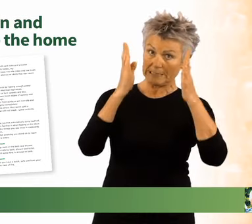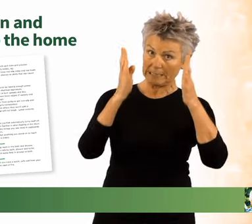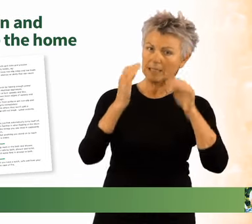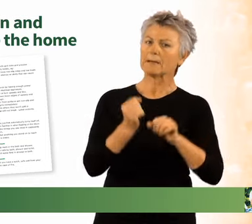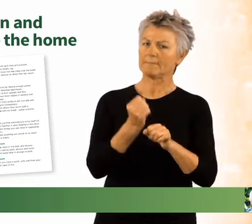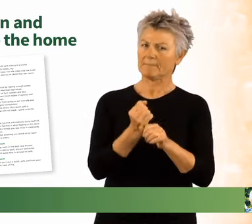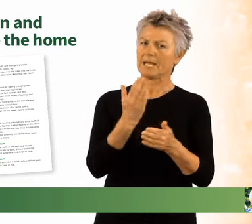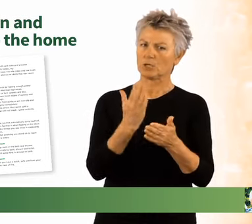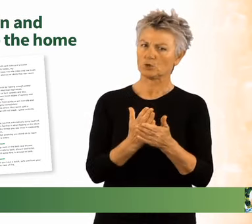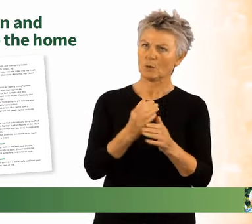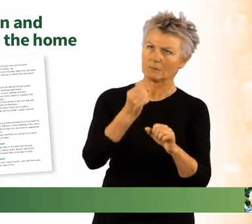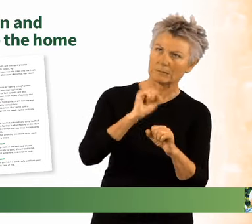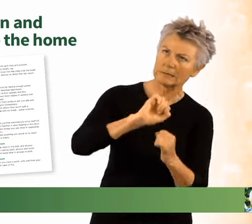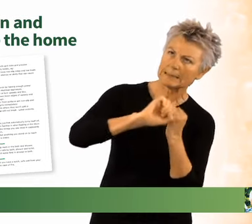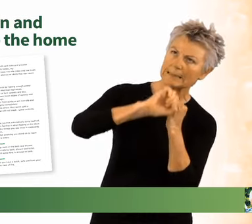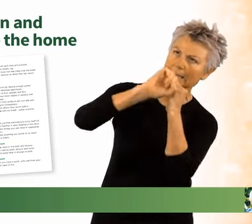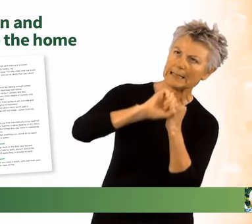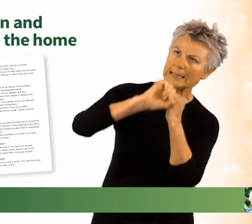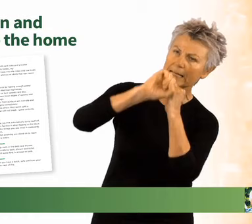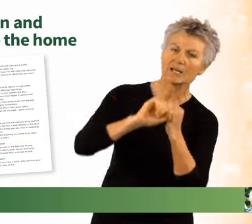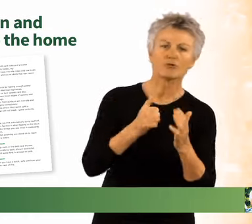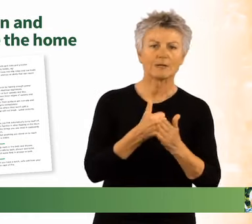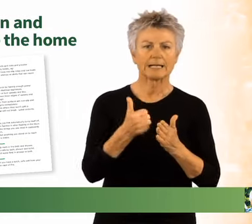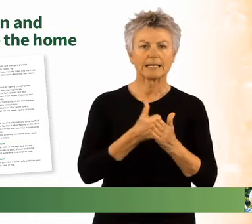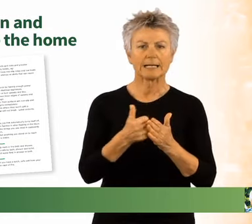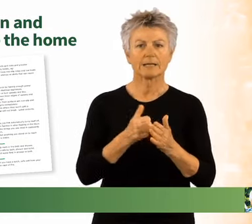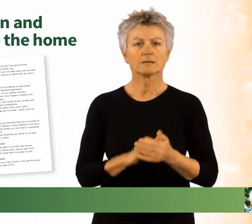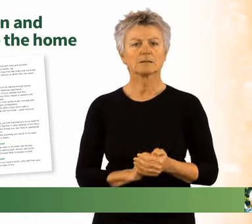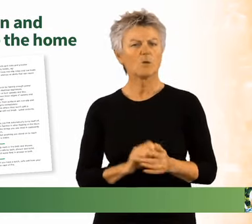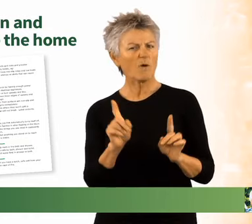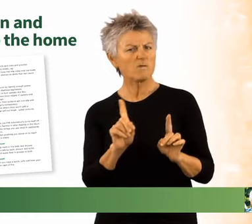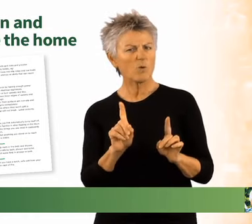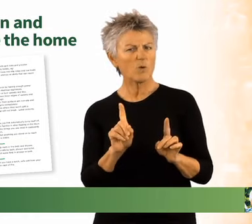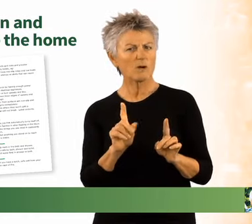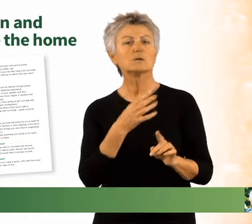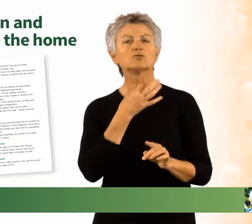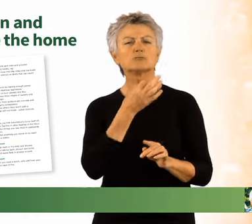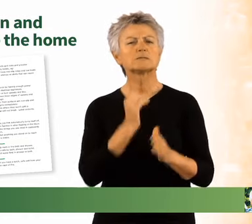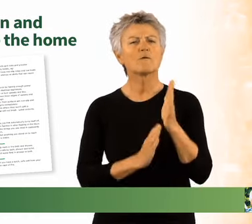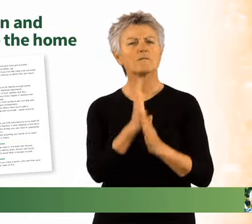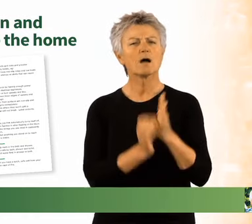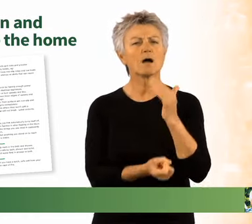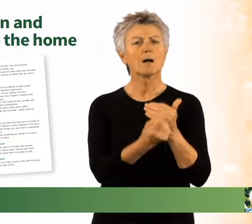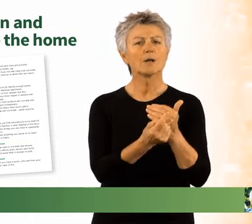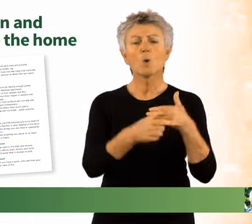Have your chimney swept regularly to eliminate the risk of fire or carbon monoxide